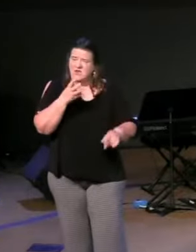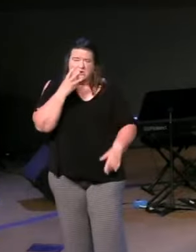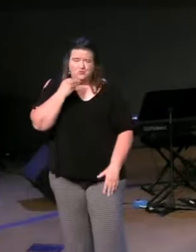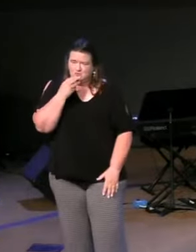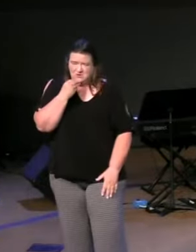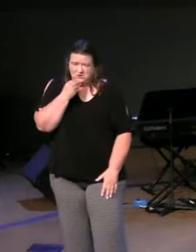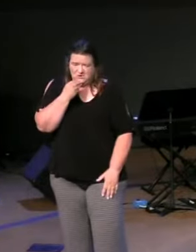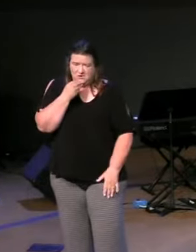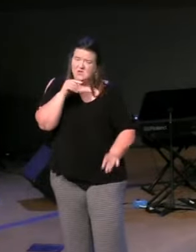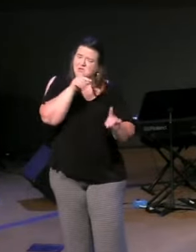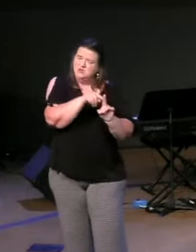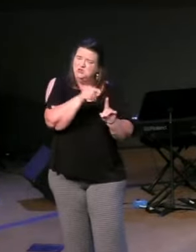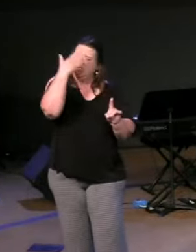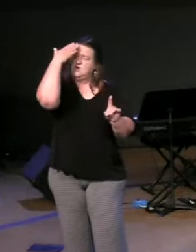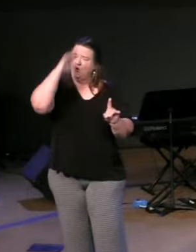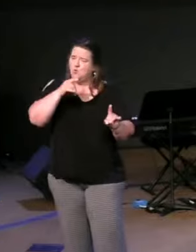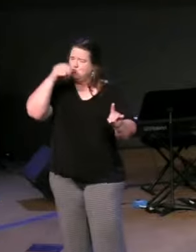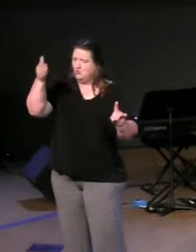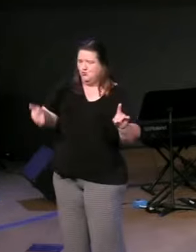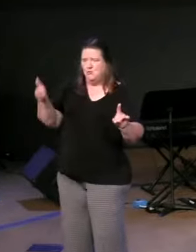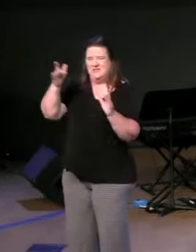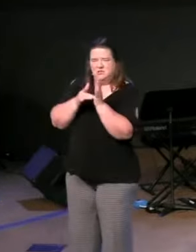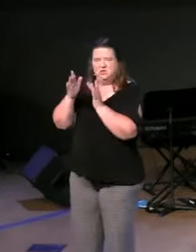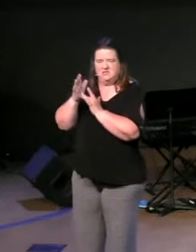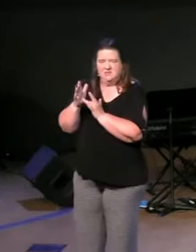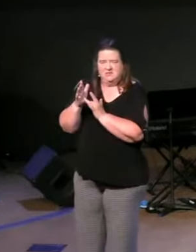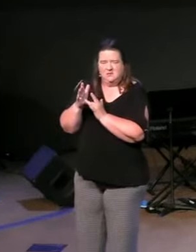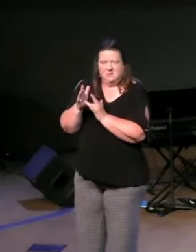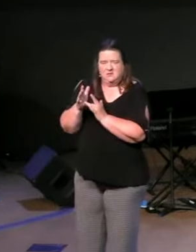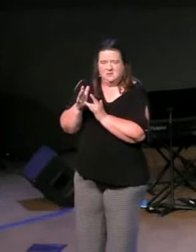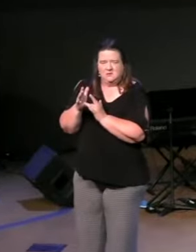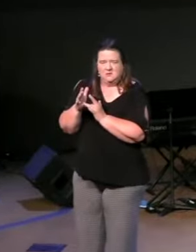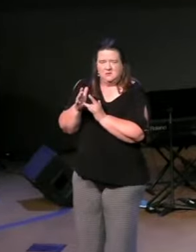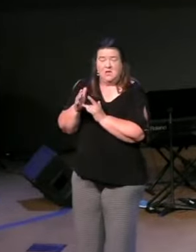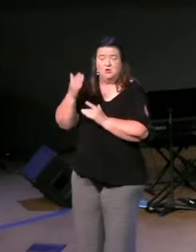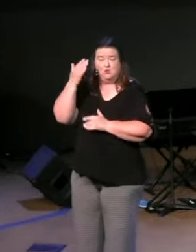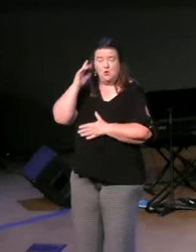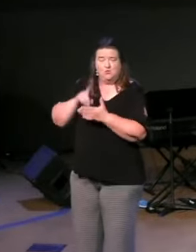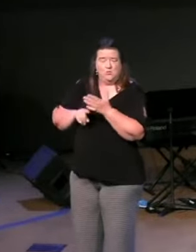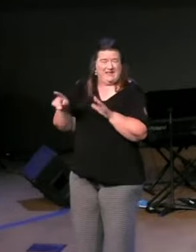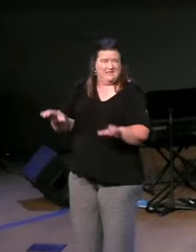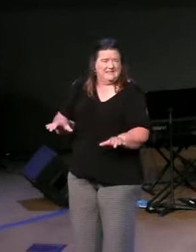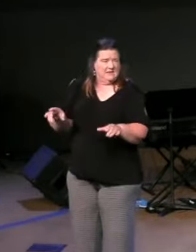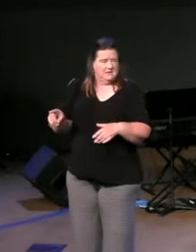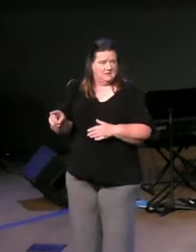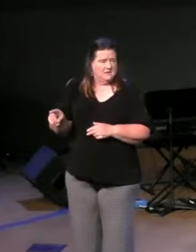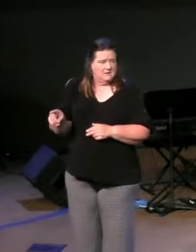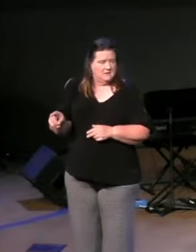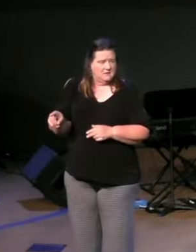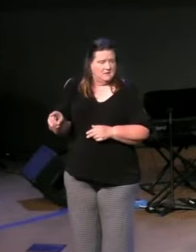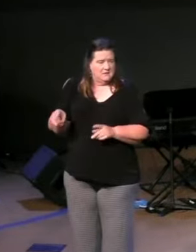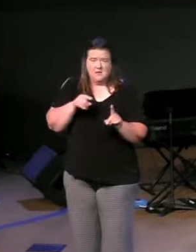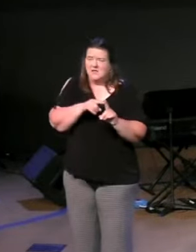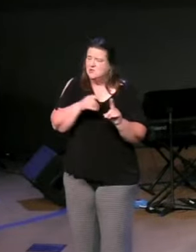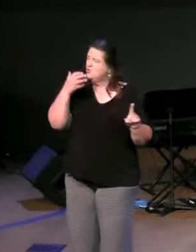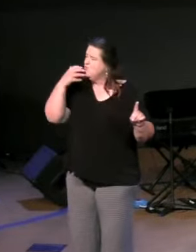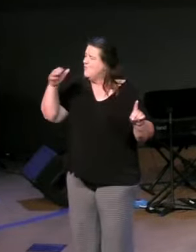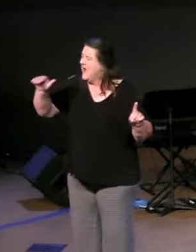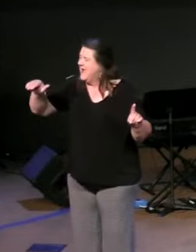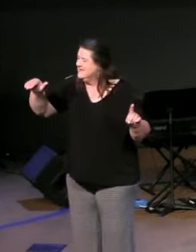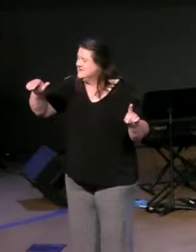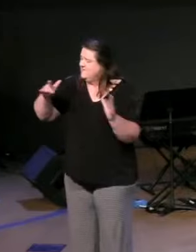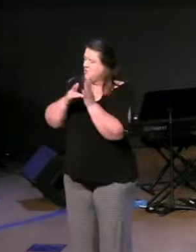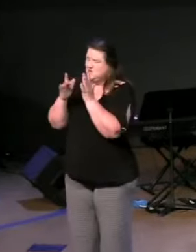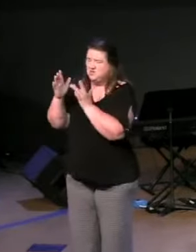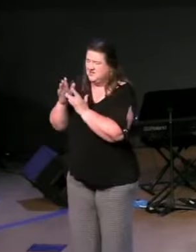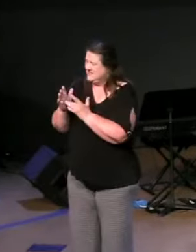herself. She knows who he is and what he's done. She cries for her Jesus